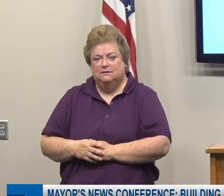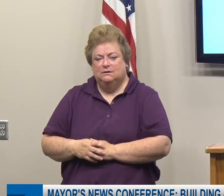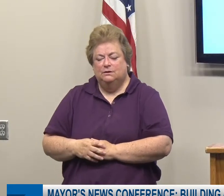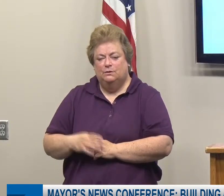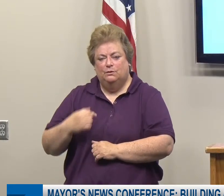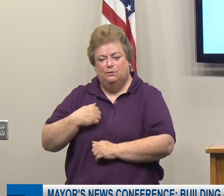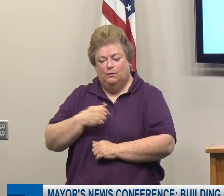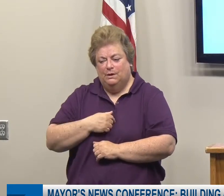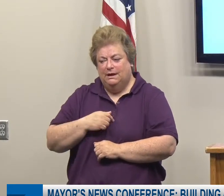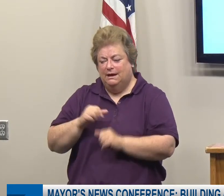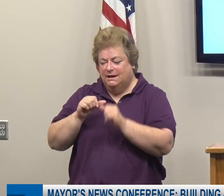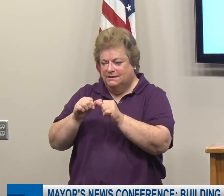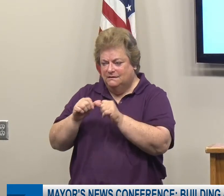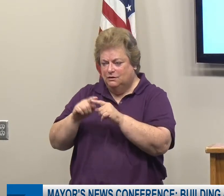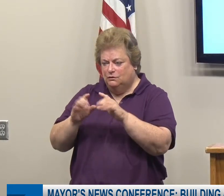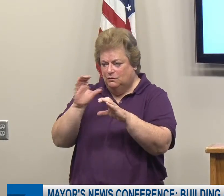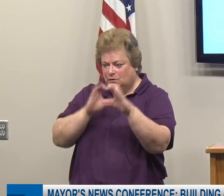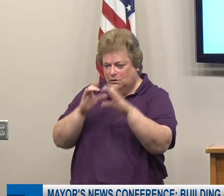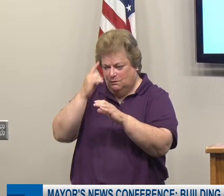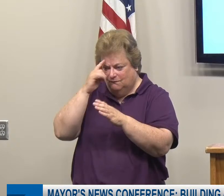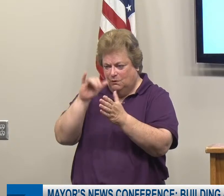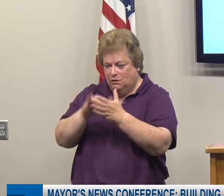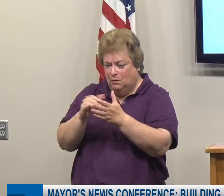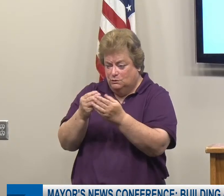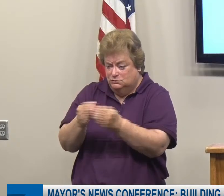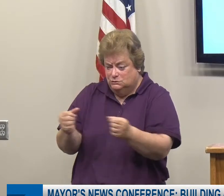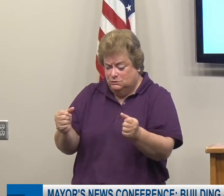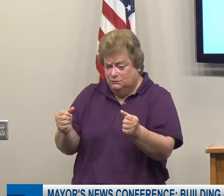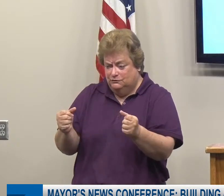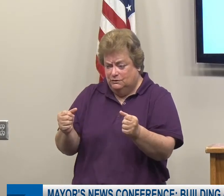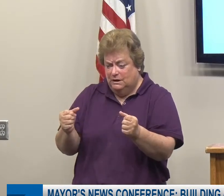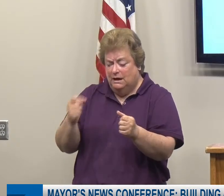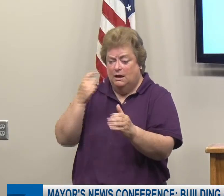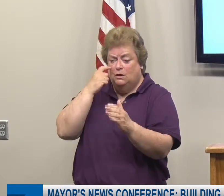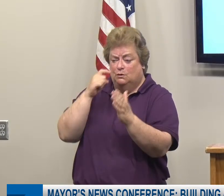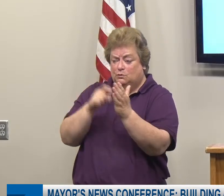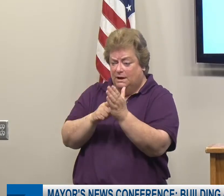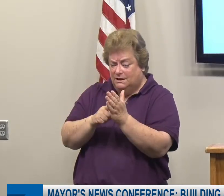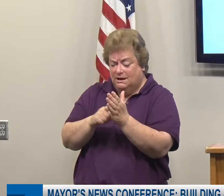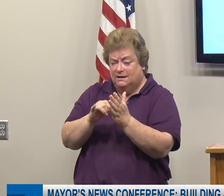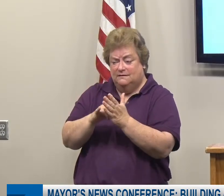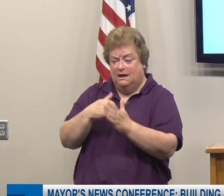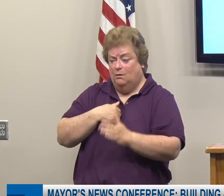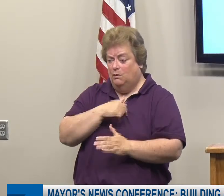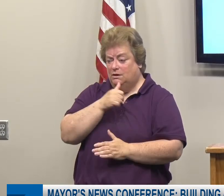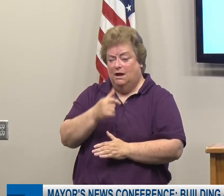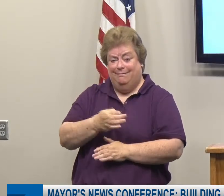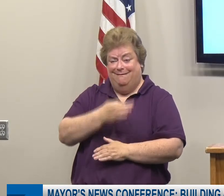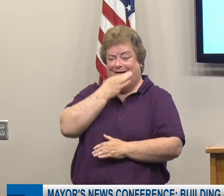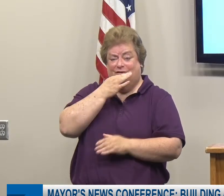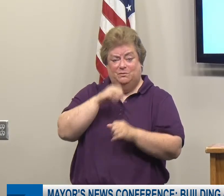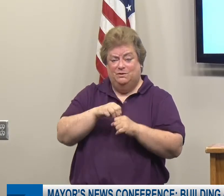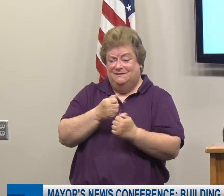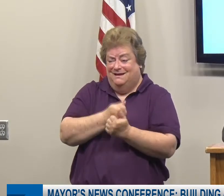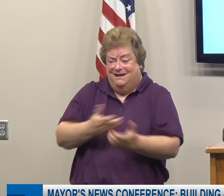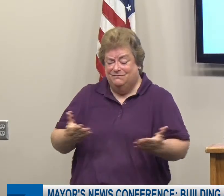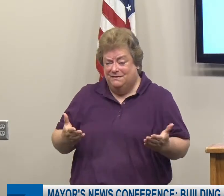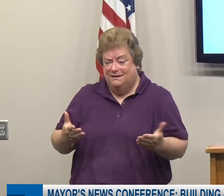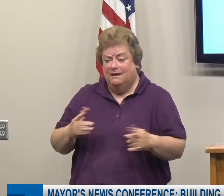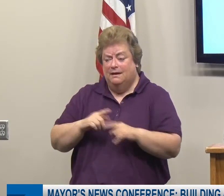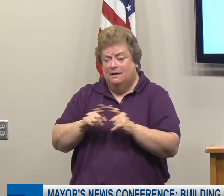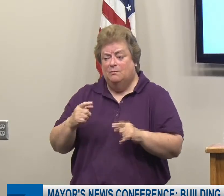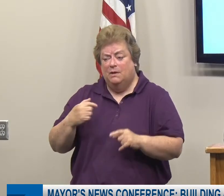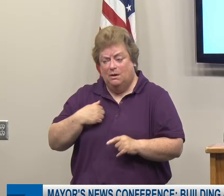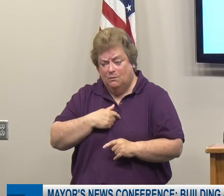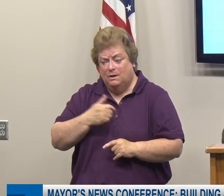And we continue to look for those particular solutions, recognizing that we are not the experts in all of these fields, but yet there is